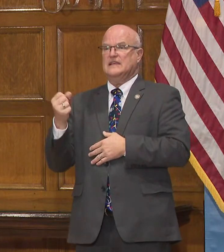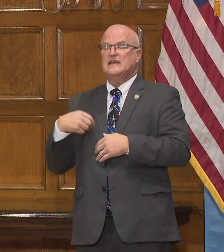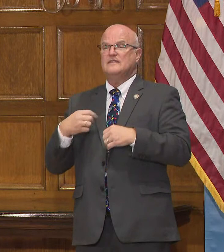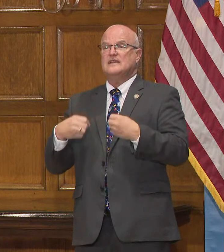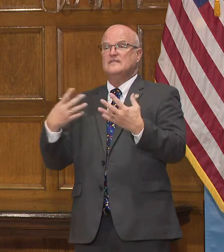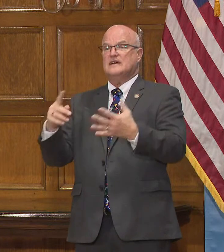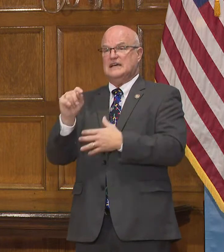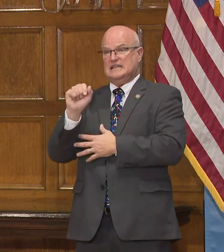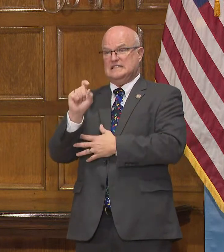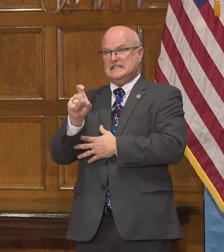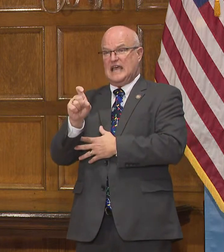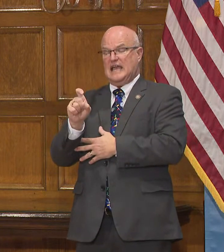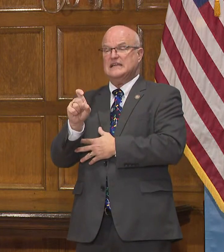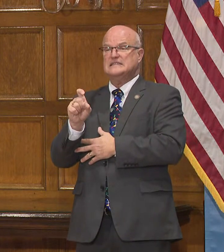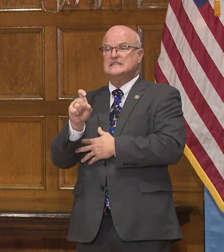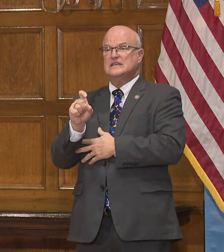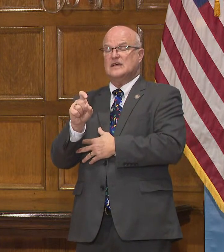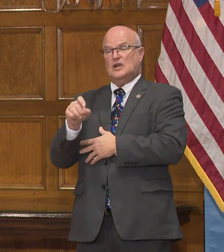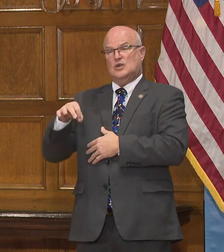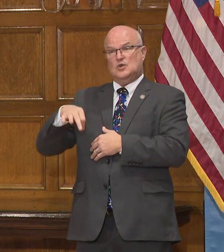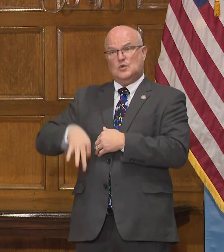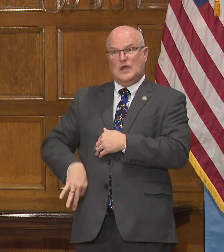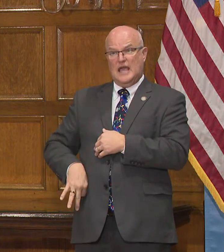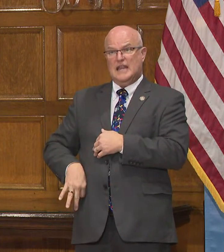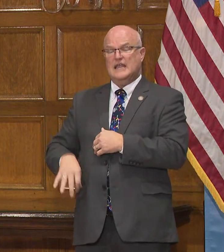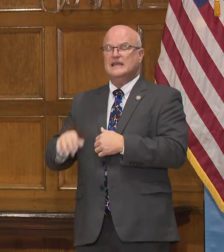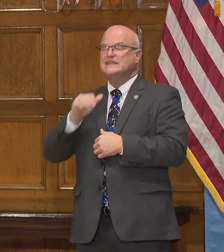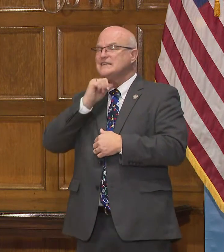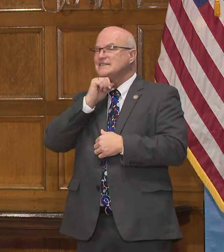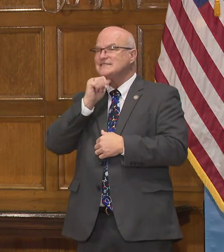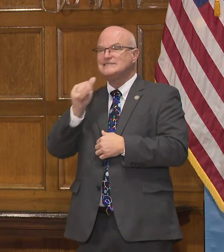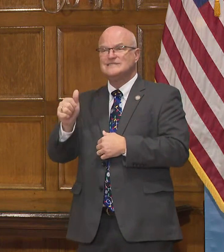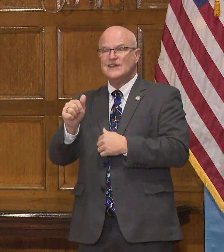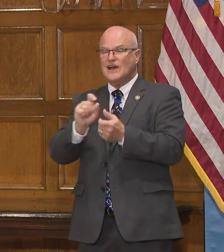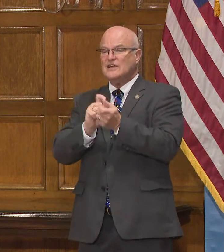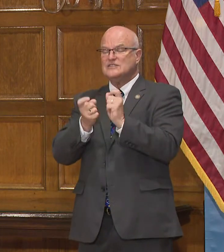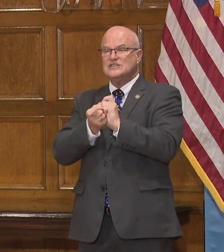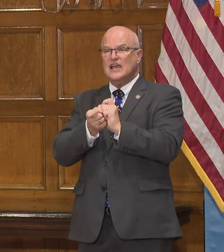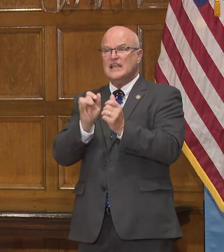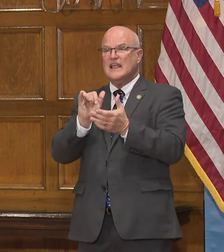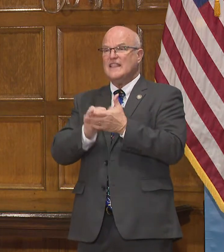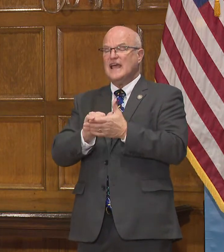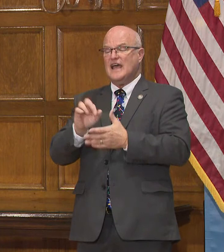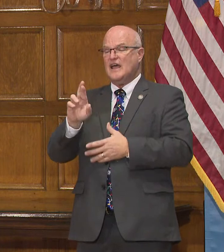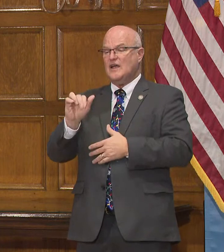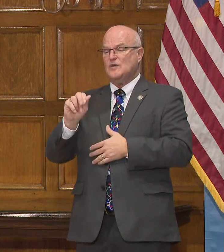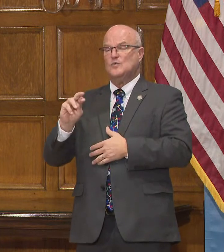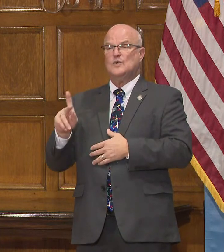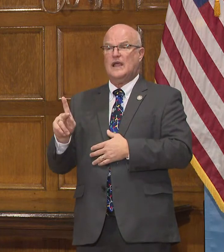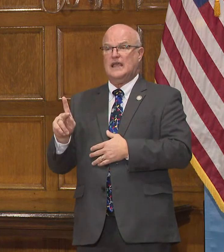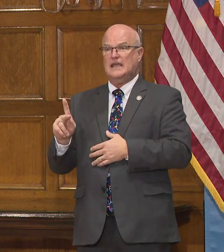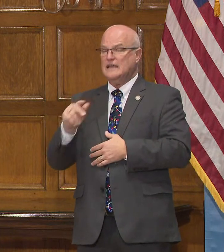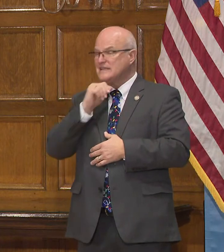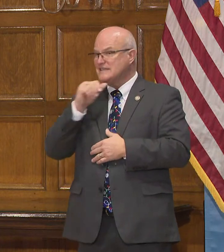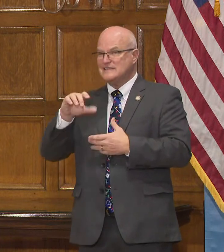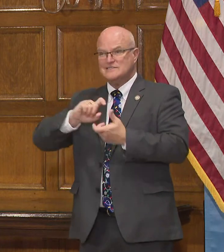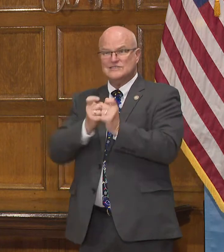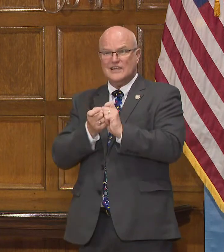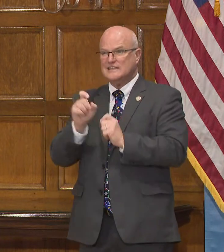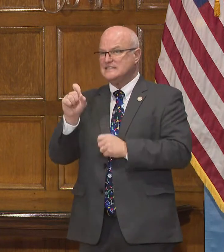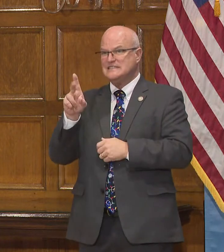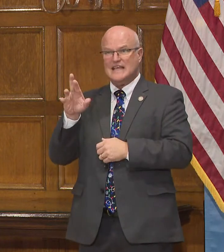a income tax credit, that does not change that ranking. It does not change their